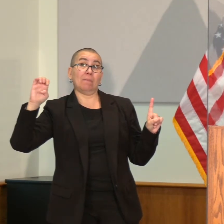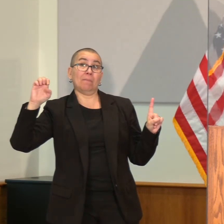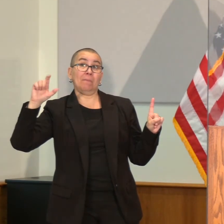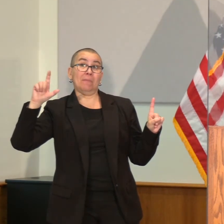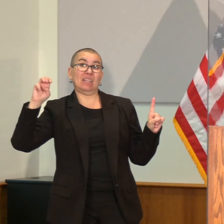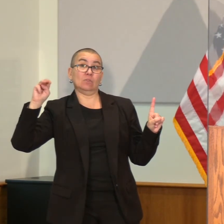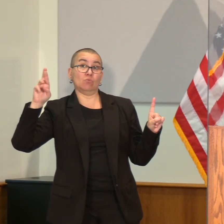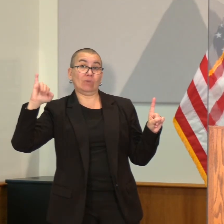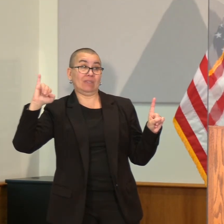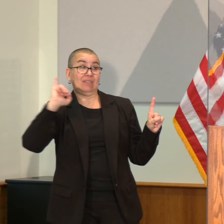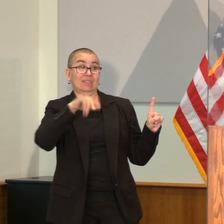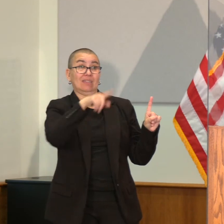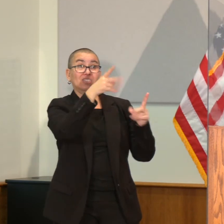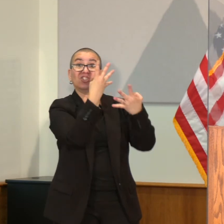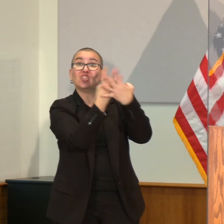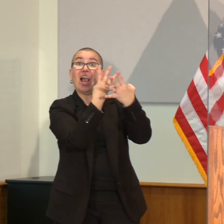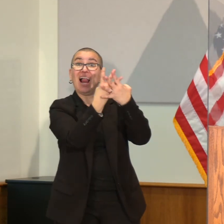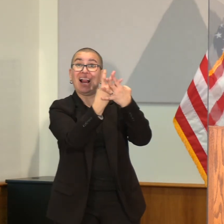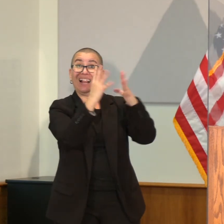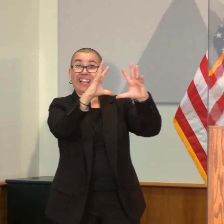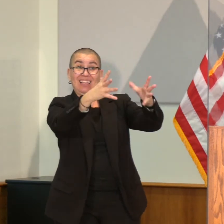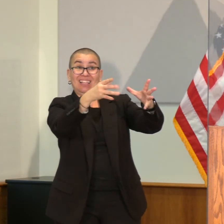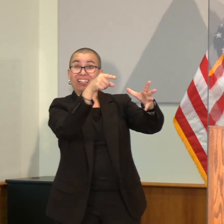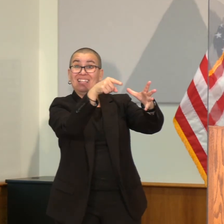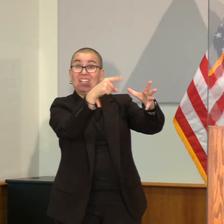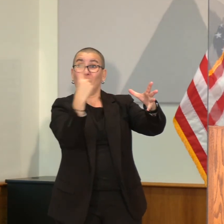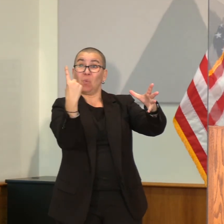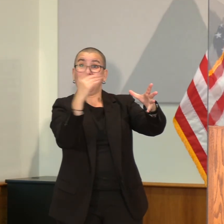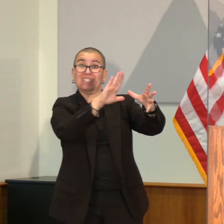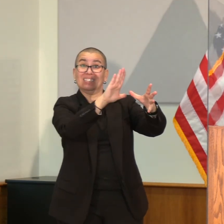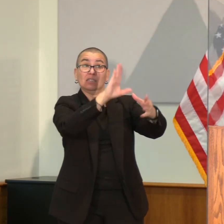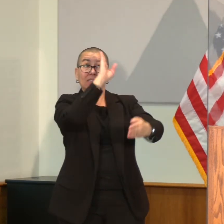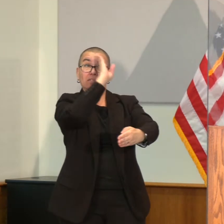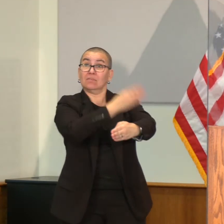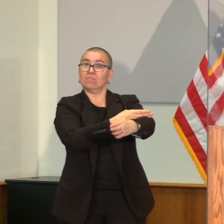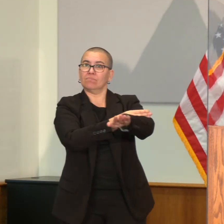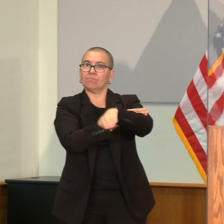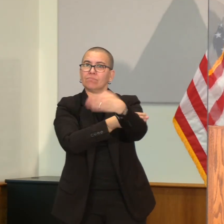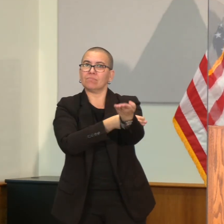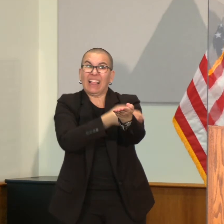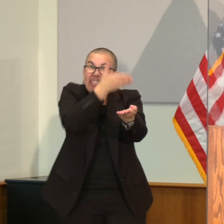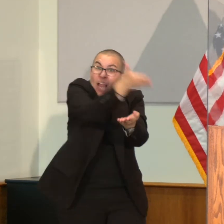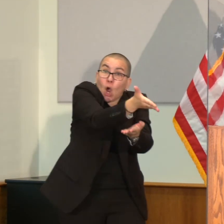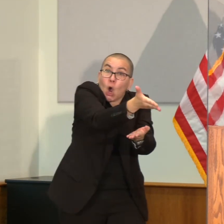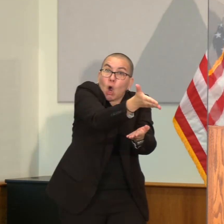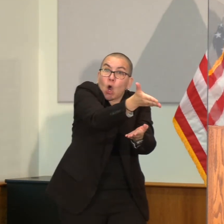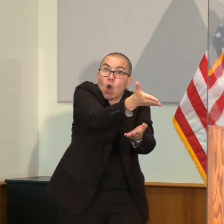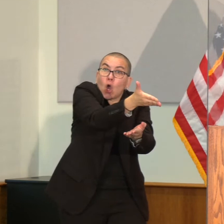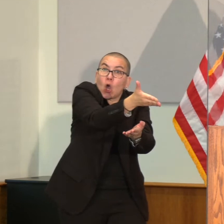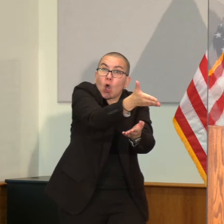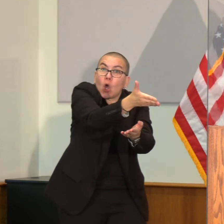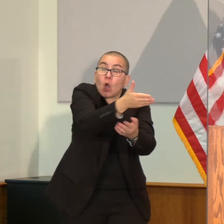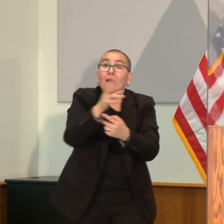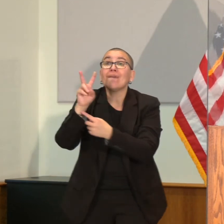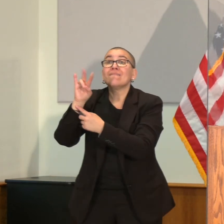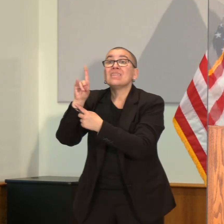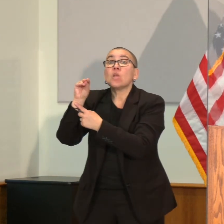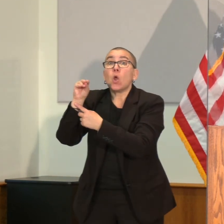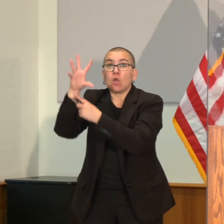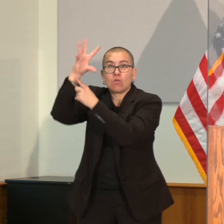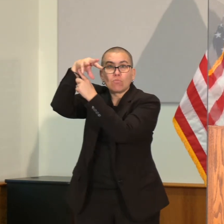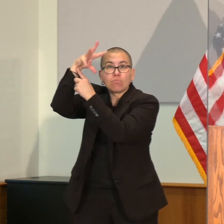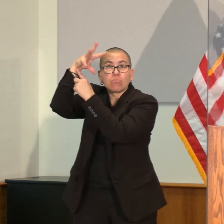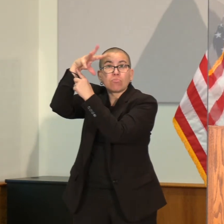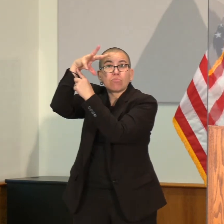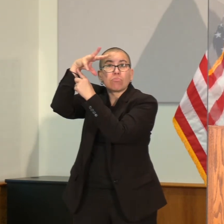And I don't know how to explain this other than the video of that death was not 9 minutes, it was